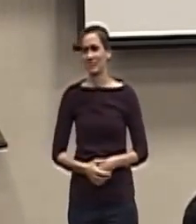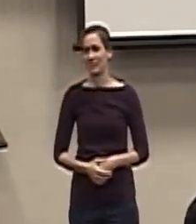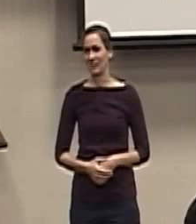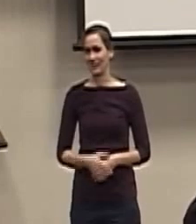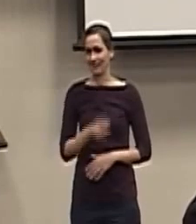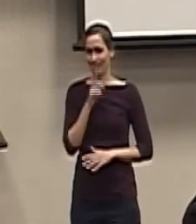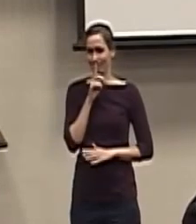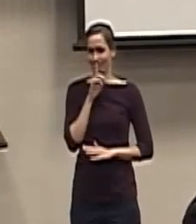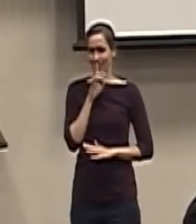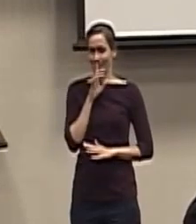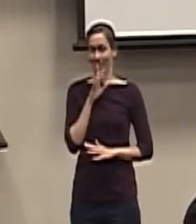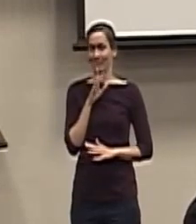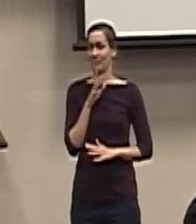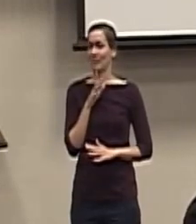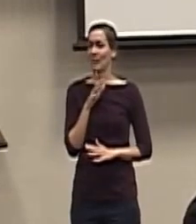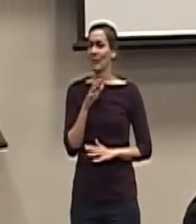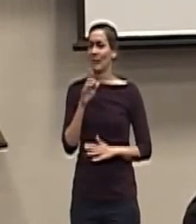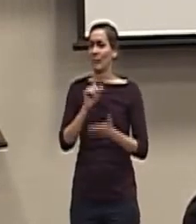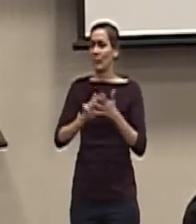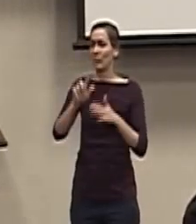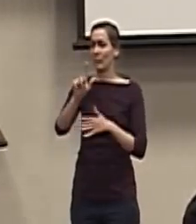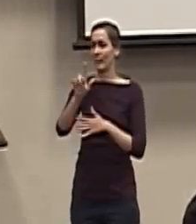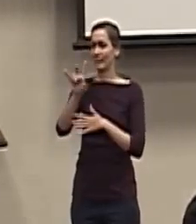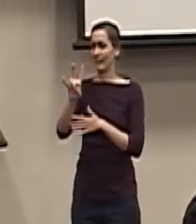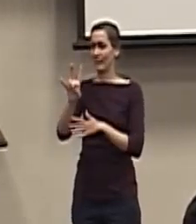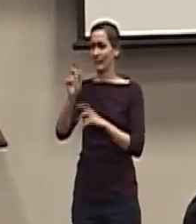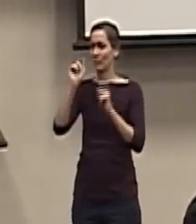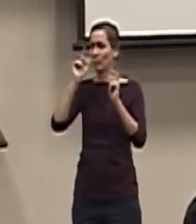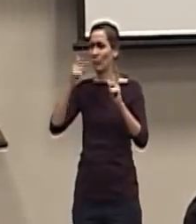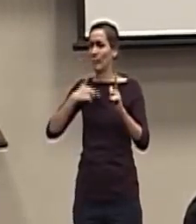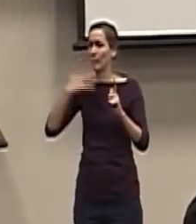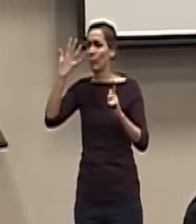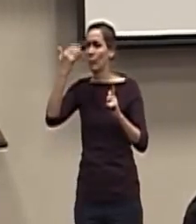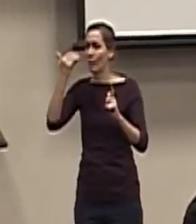You know what strikes me about verse 27 is that